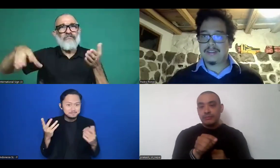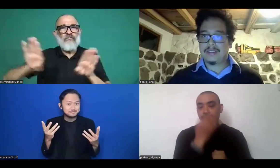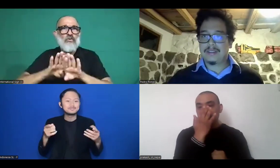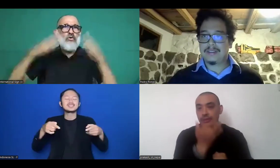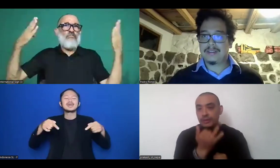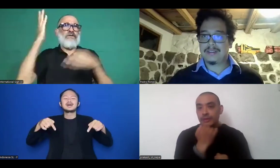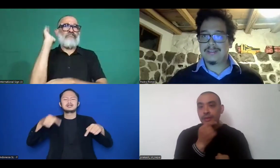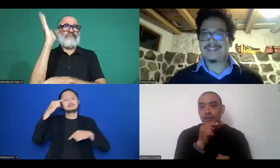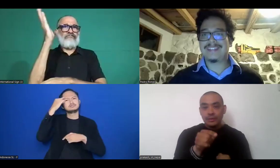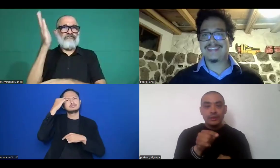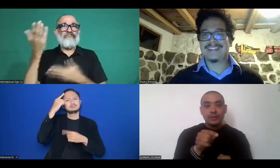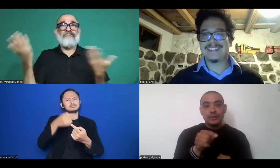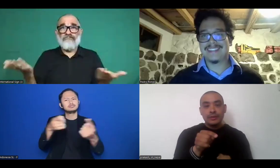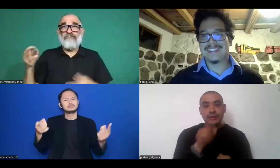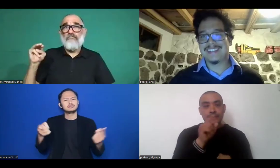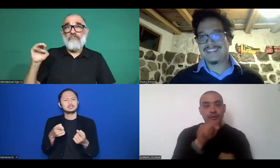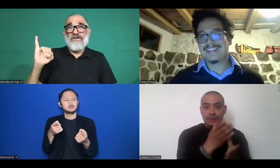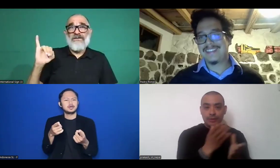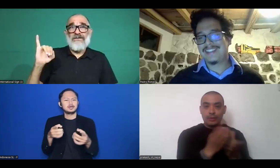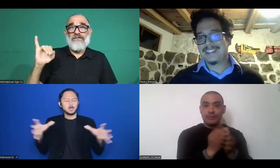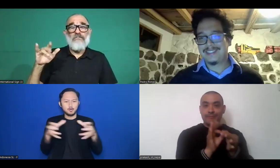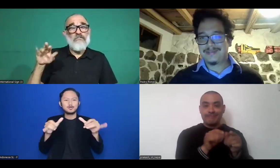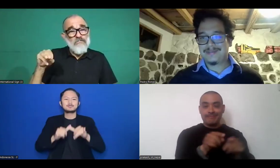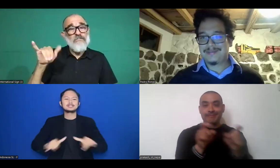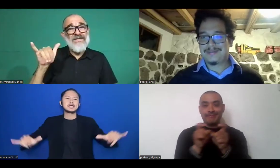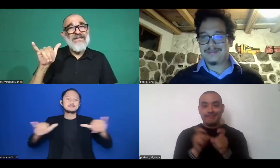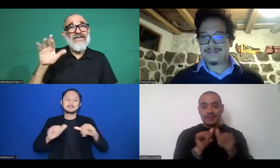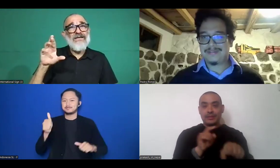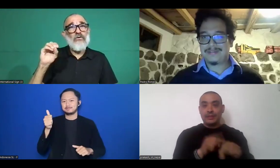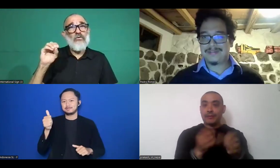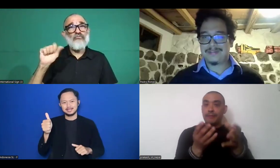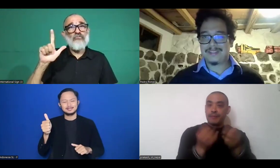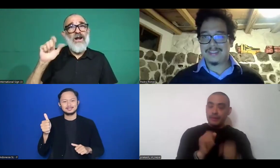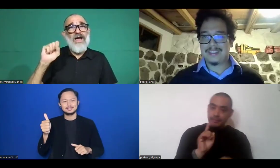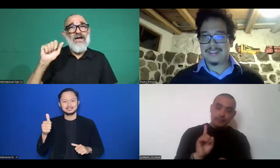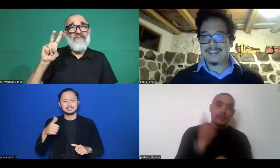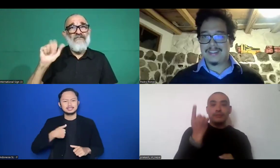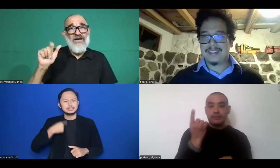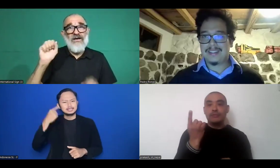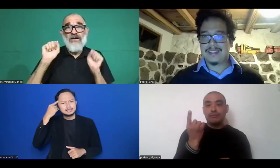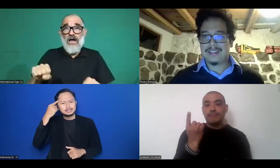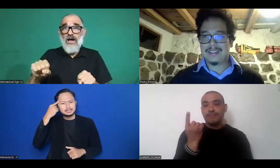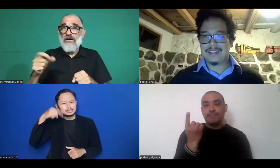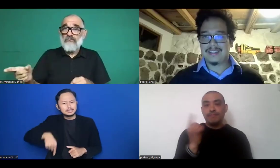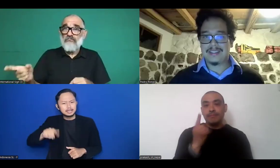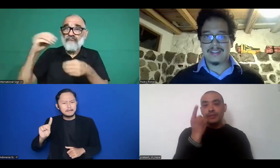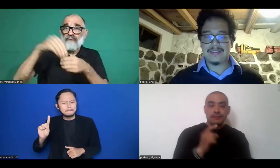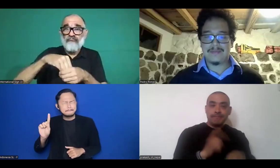think we're all excited when we get to gather, but this is the first